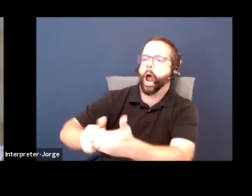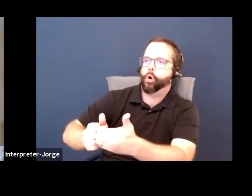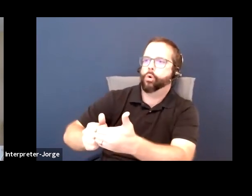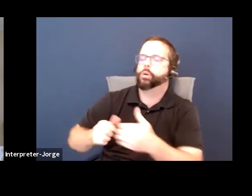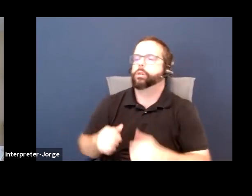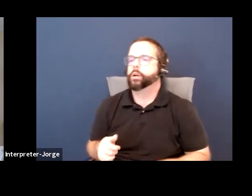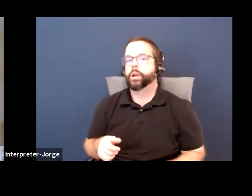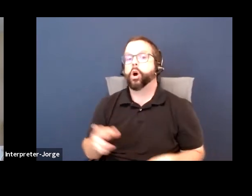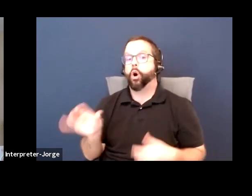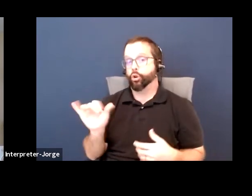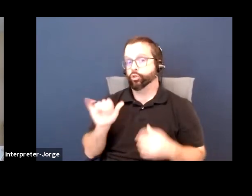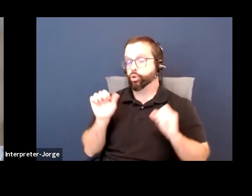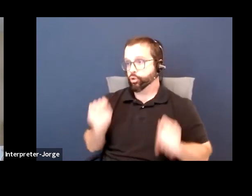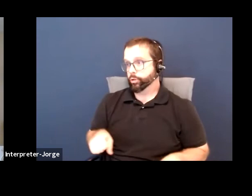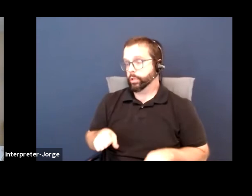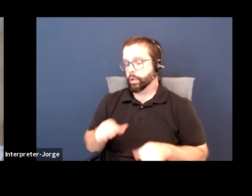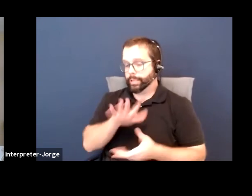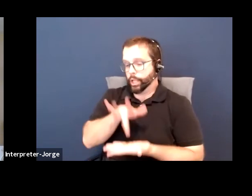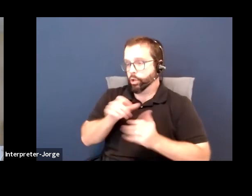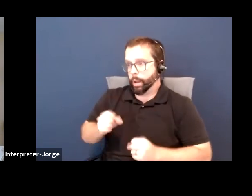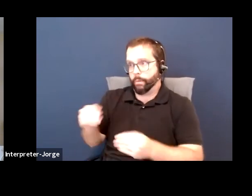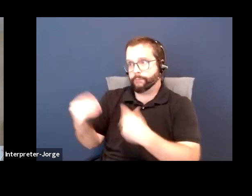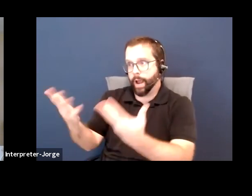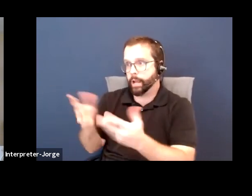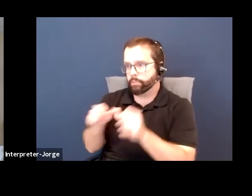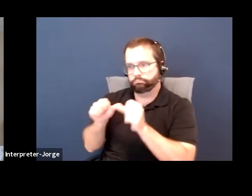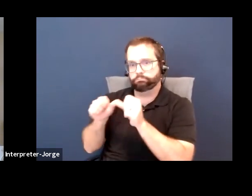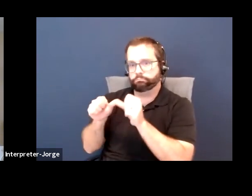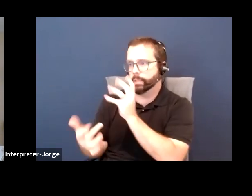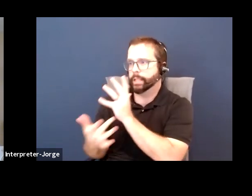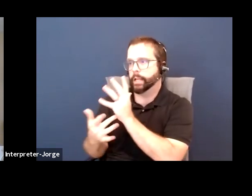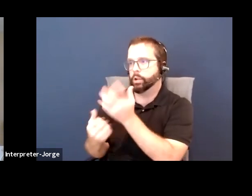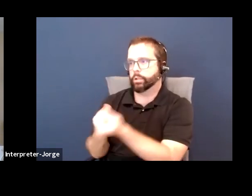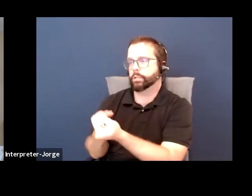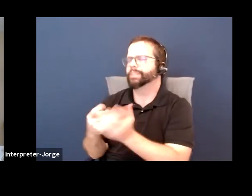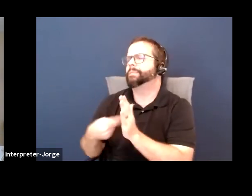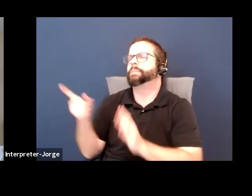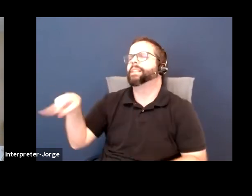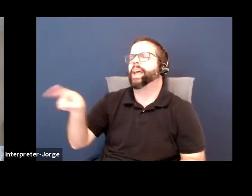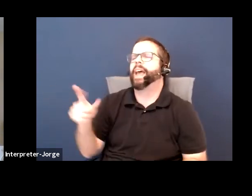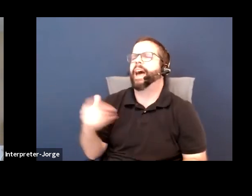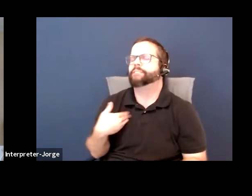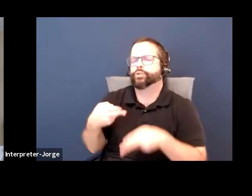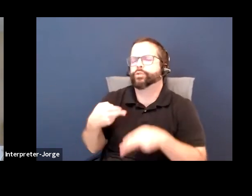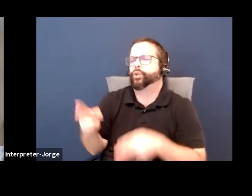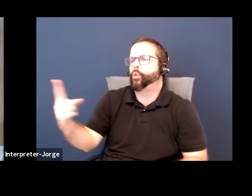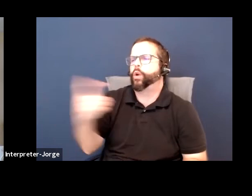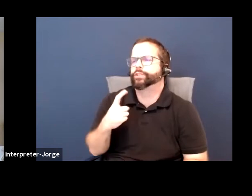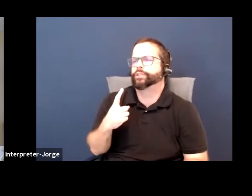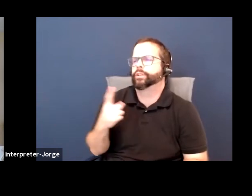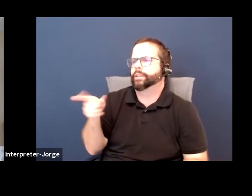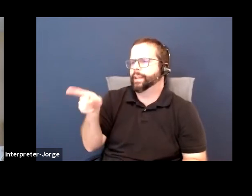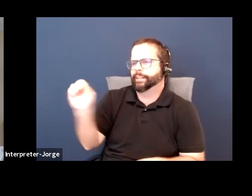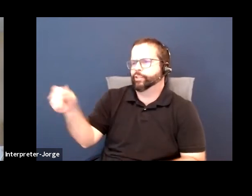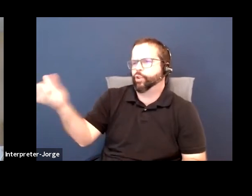technical assistance. So, oftentimes they have sort of one-off quick questions that they might call about. And you can do